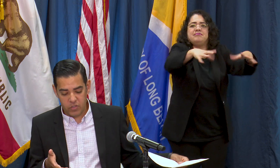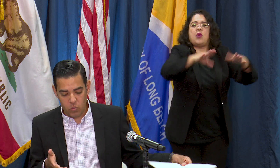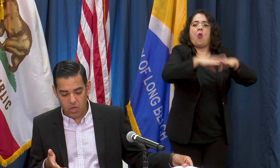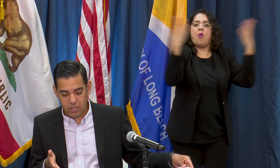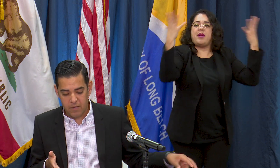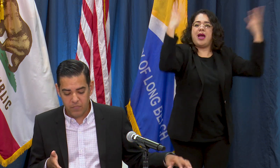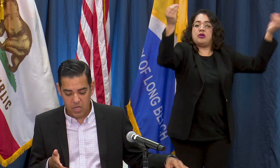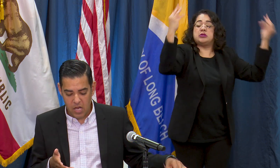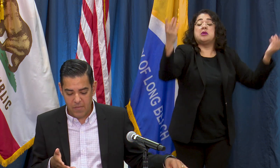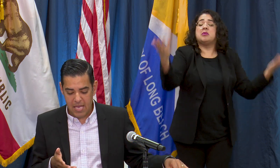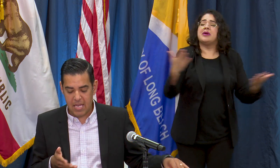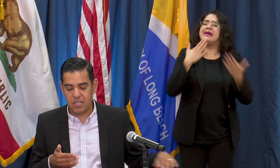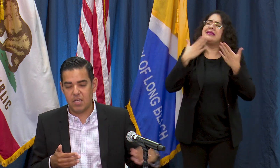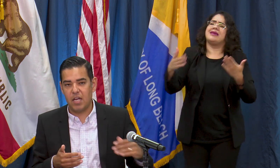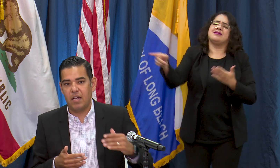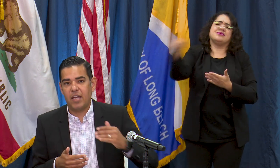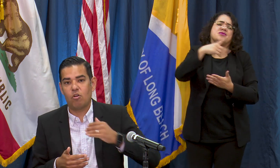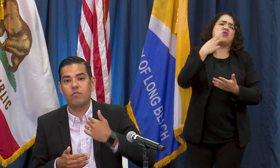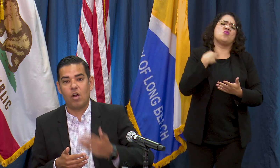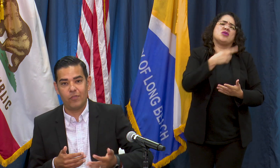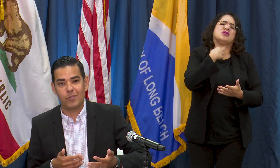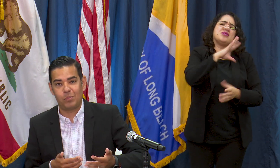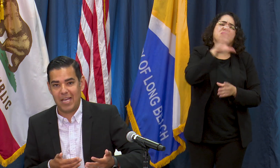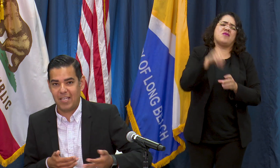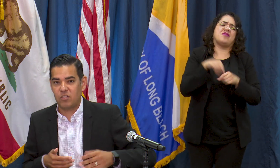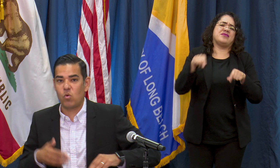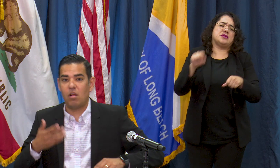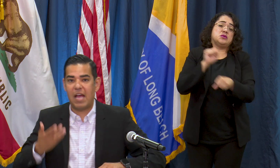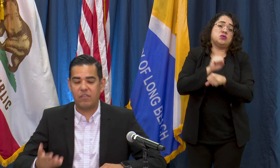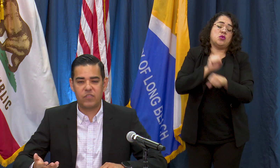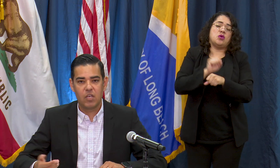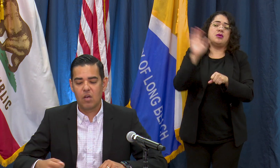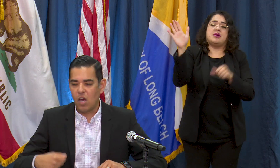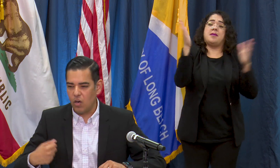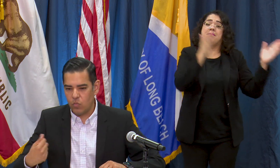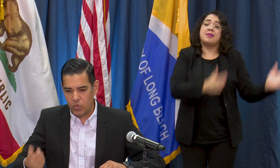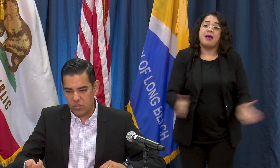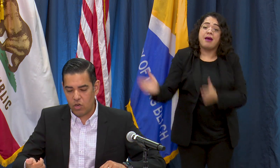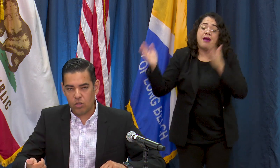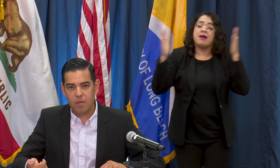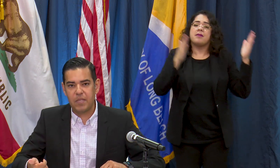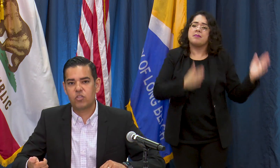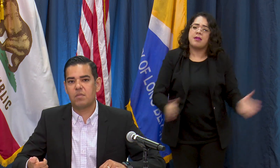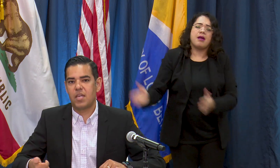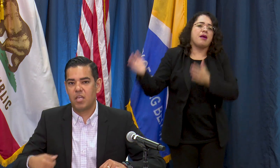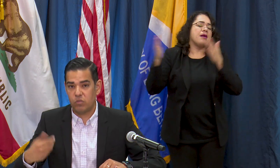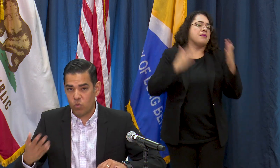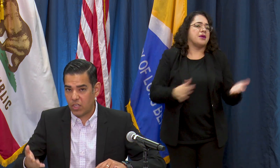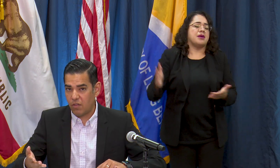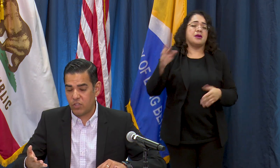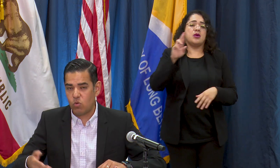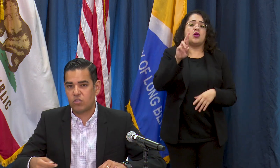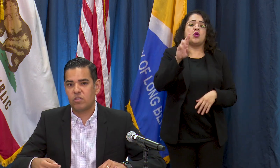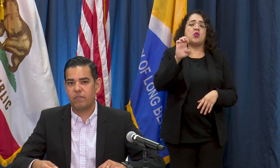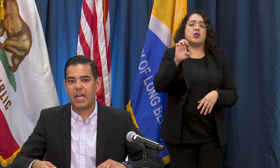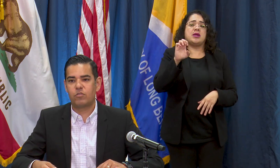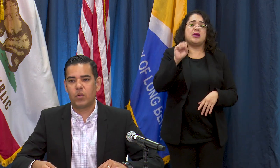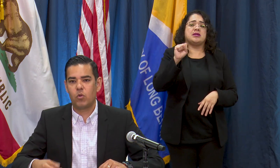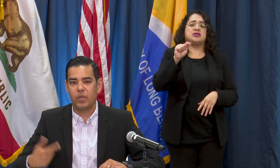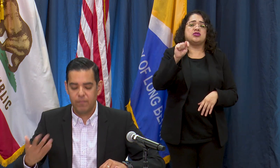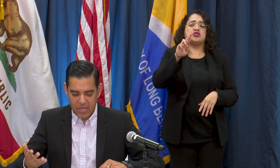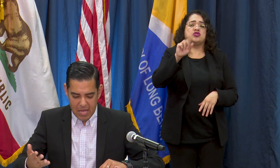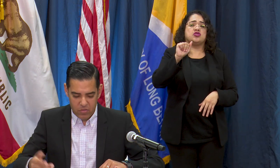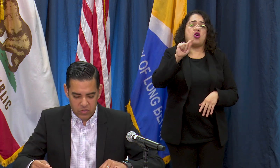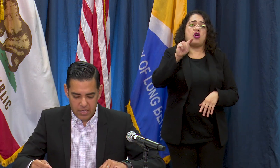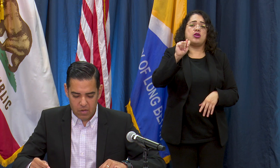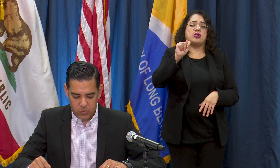that are involved in this work and are involved in this planning, as well as our Restart Long Beach committee, who's working on this question, the advisory